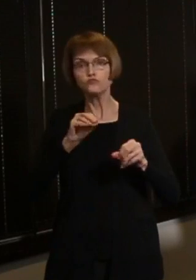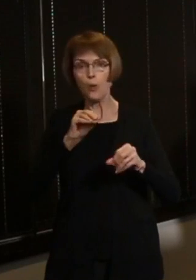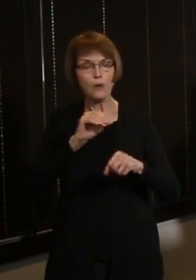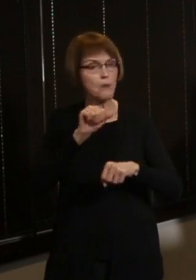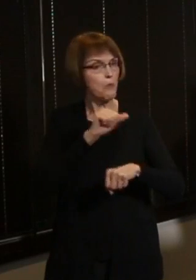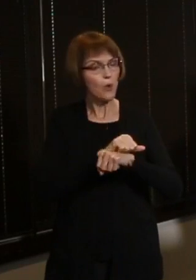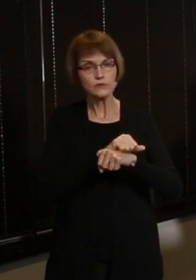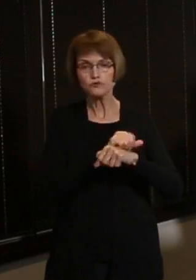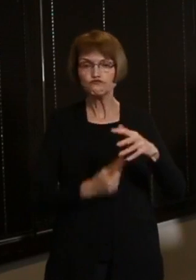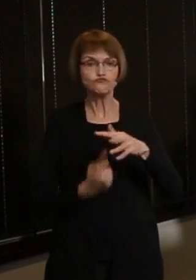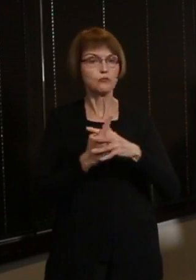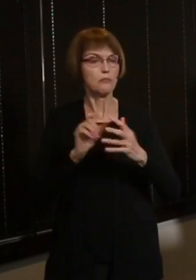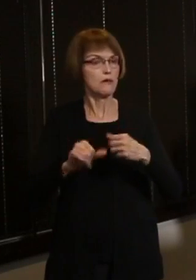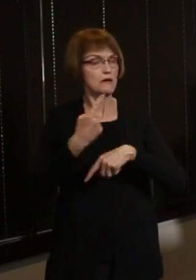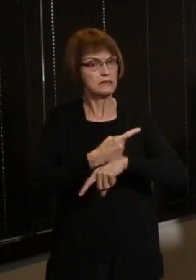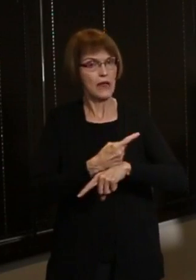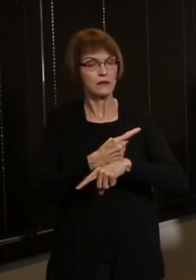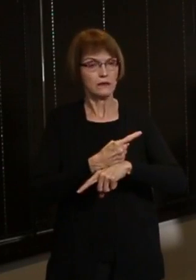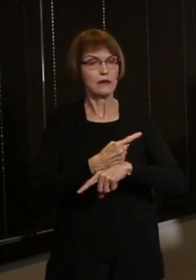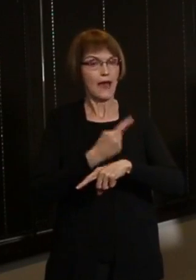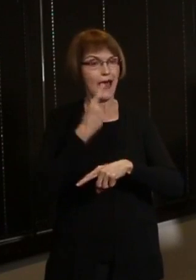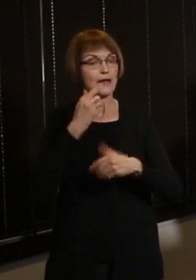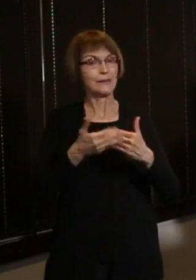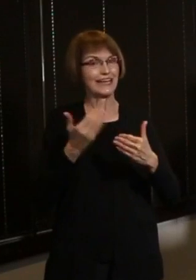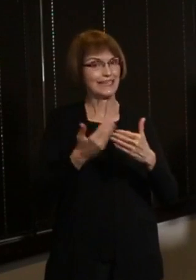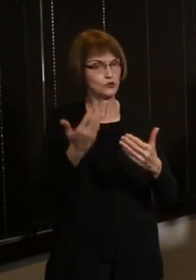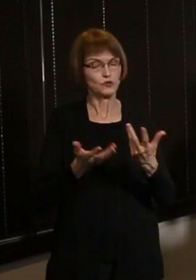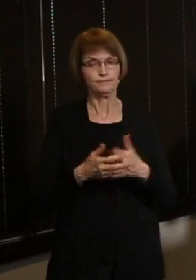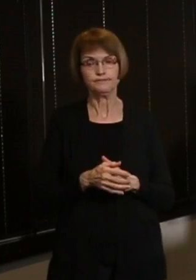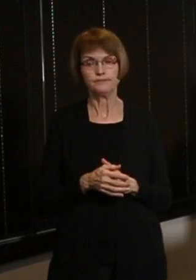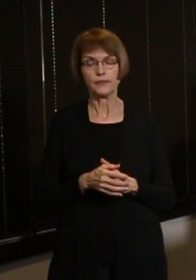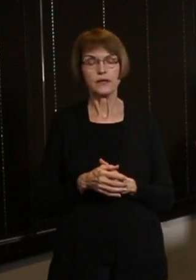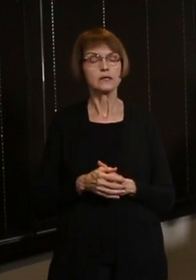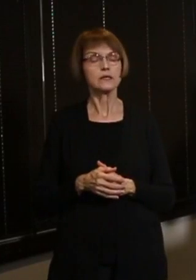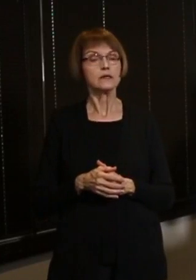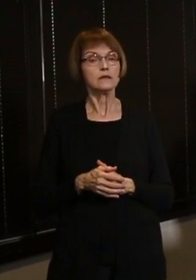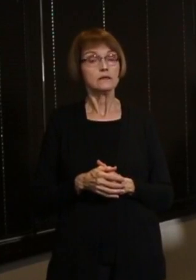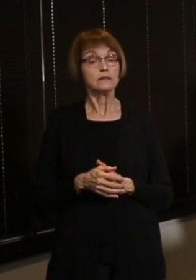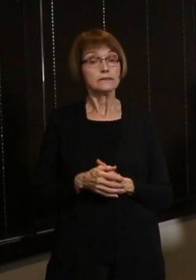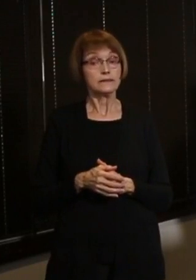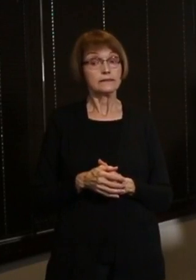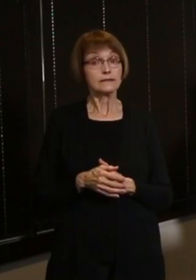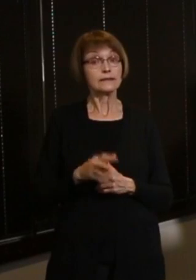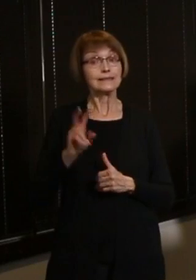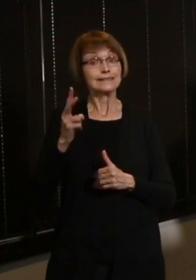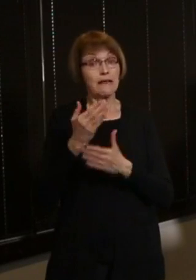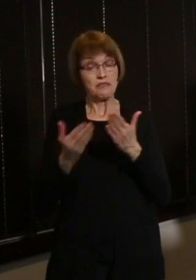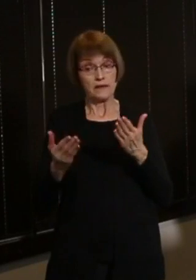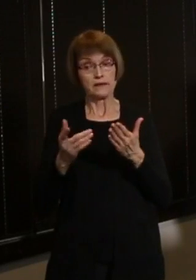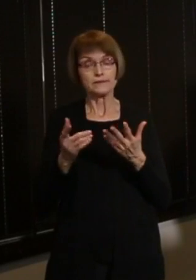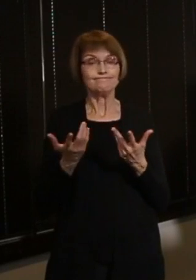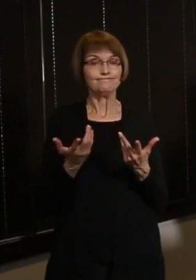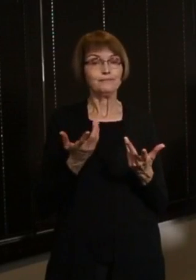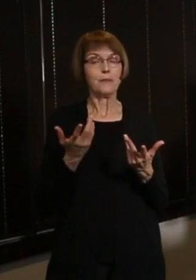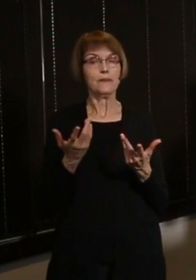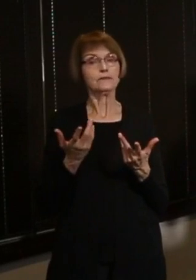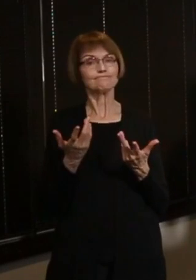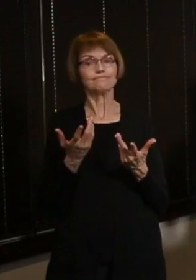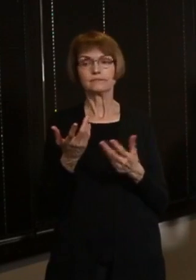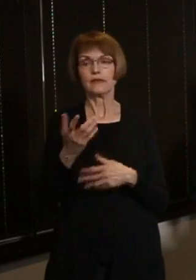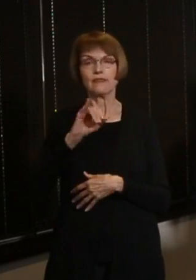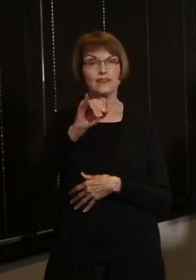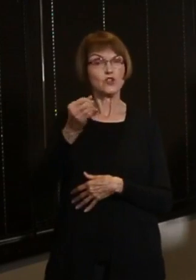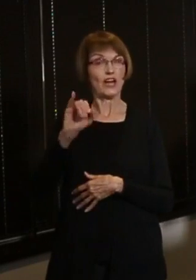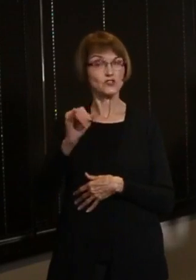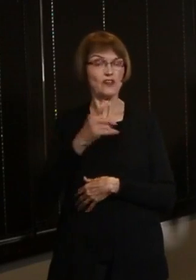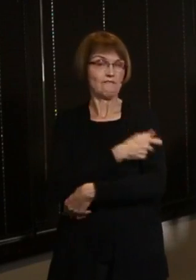little bit easier to operationalize. Secondly, if it's a little bit easier to do with like the